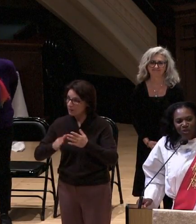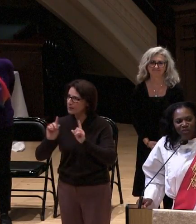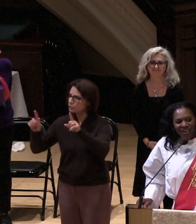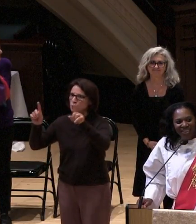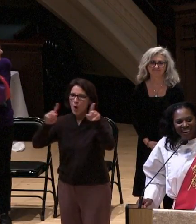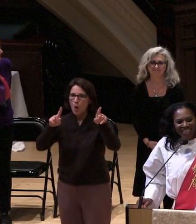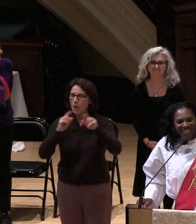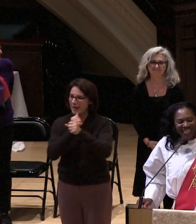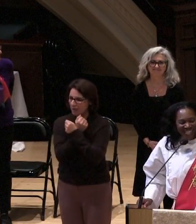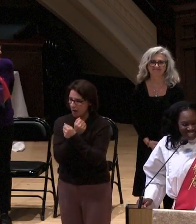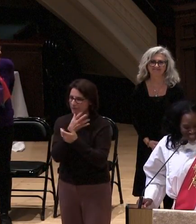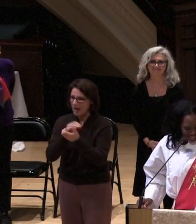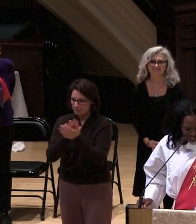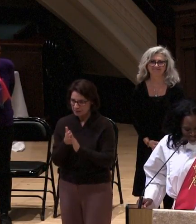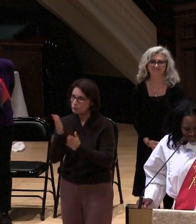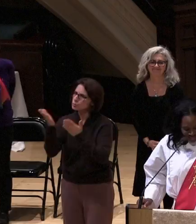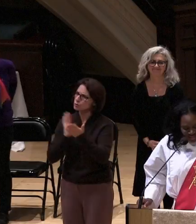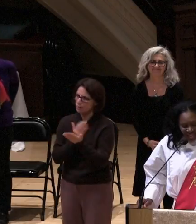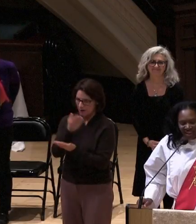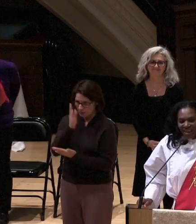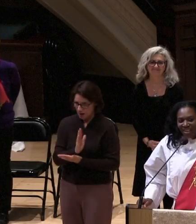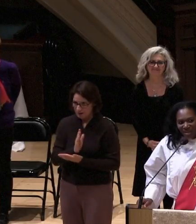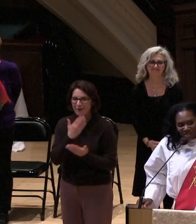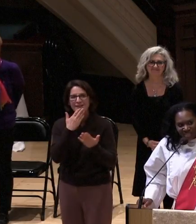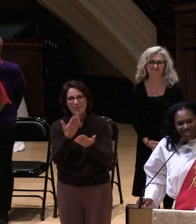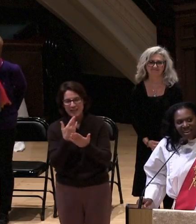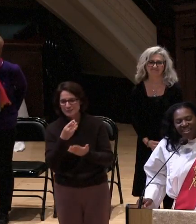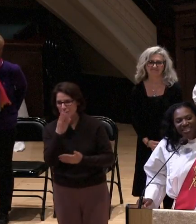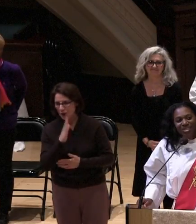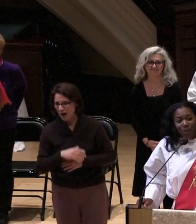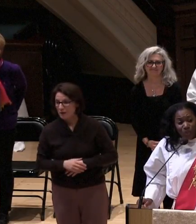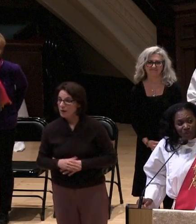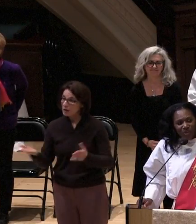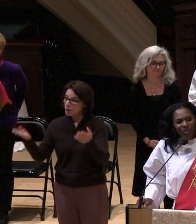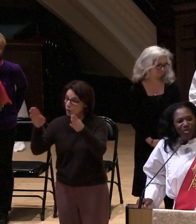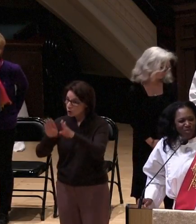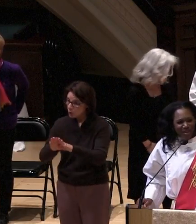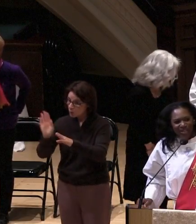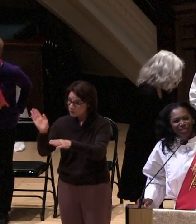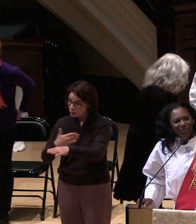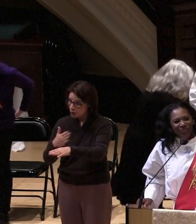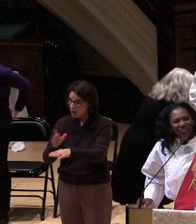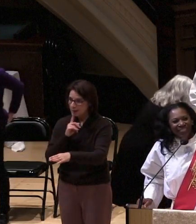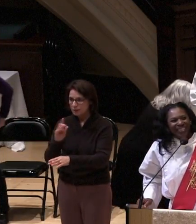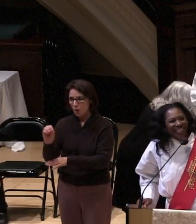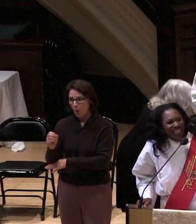peace to serve our God. Our closing song is, O Lord,